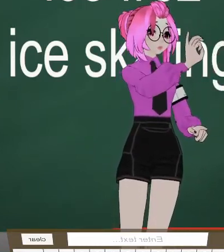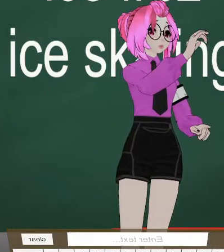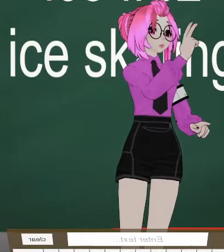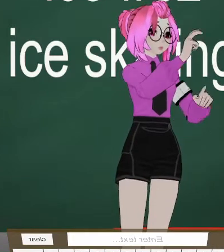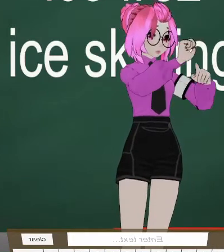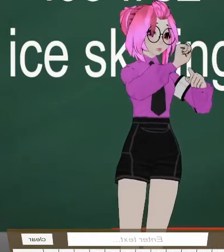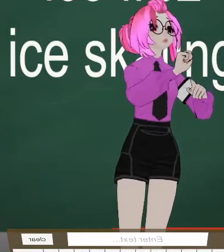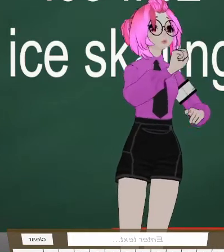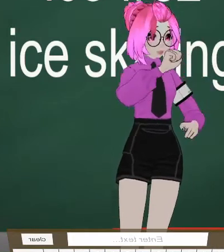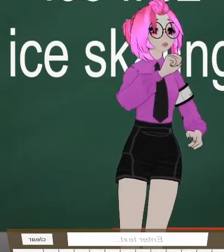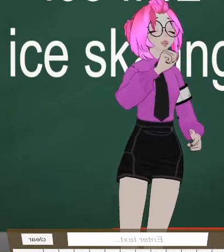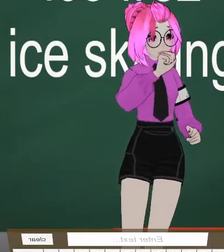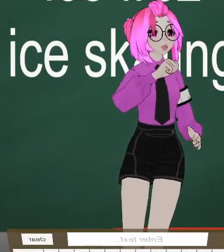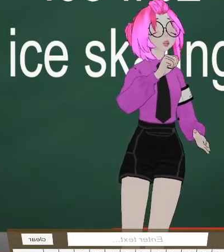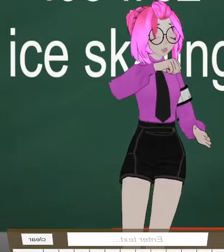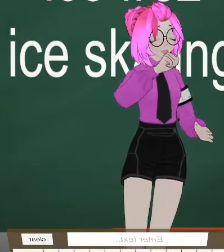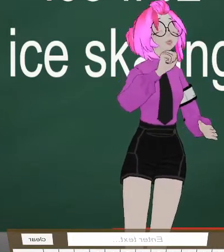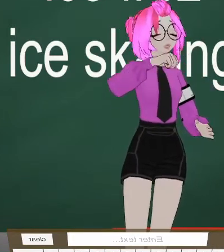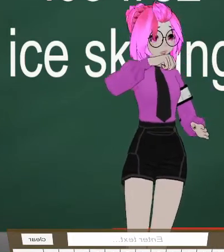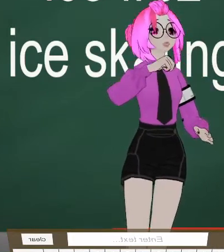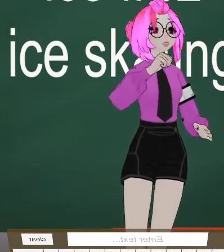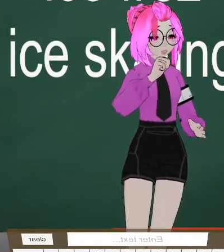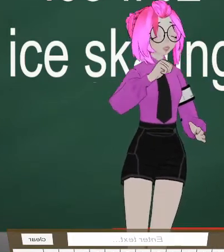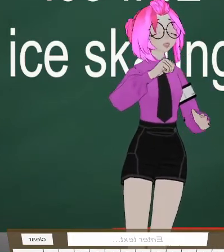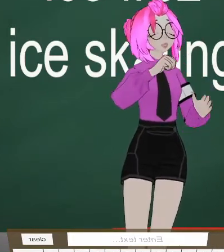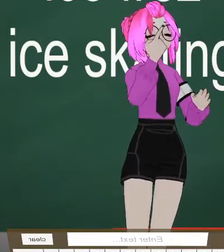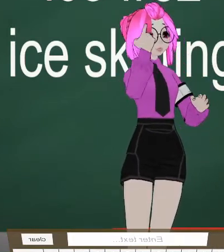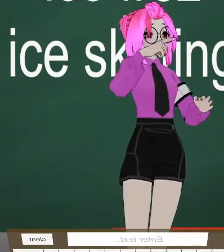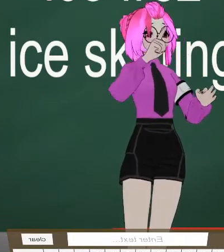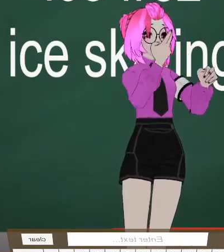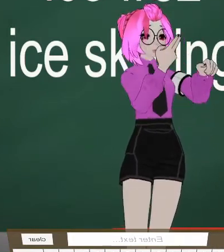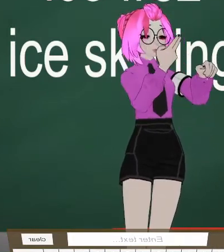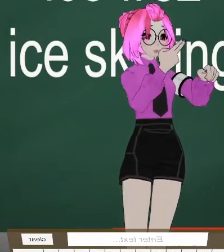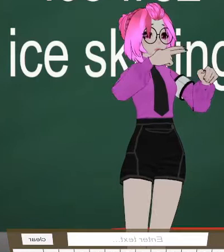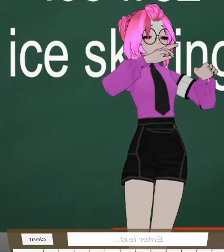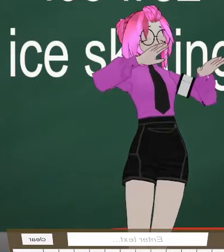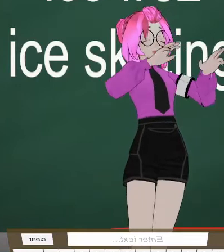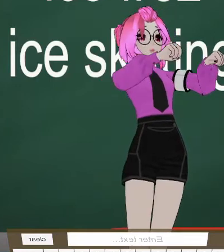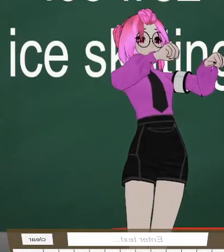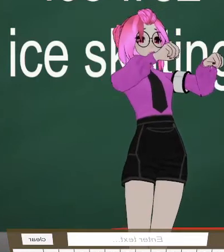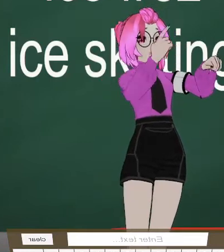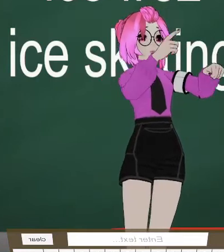like uh serrated bit on that to use for like breaking so you would like push up on that to kind of break yourself